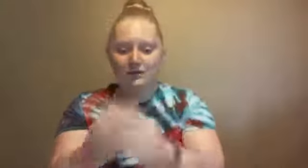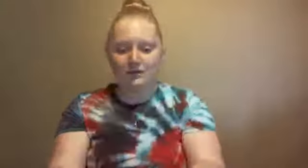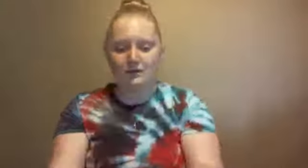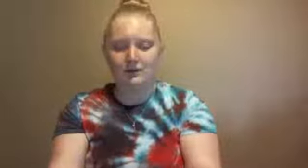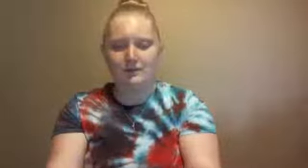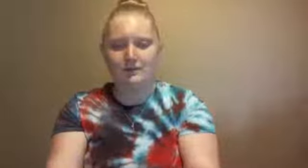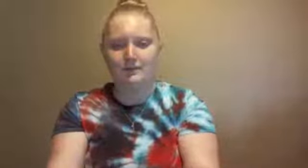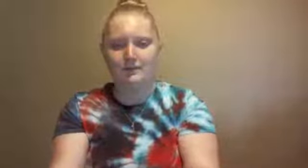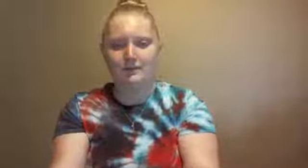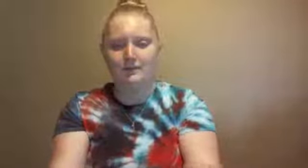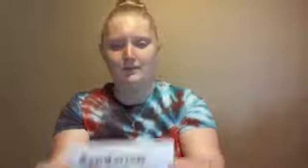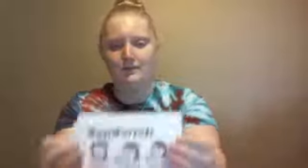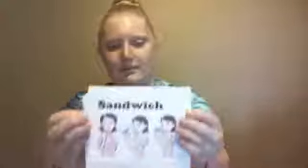Sandwich.